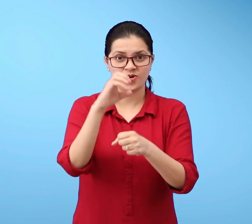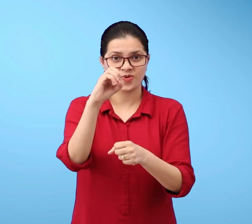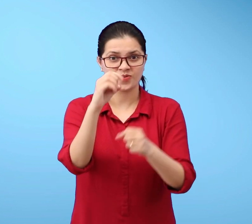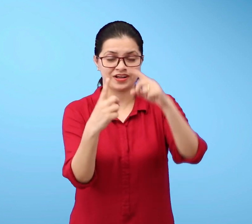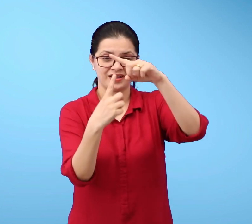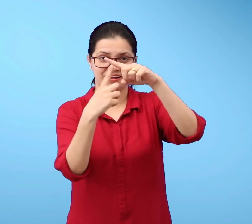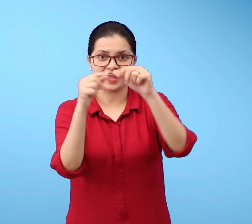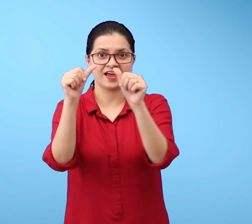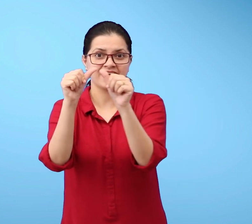Gautam,